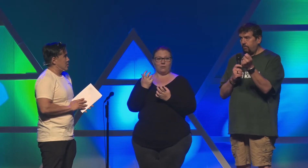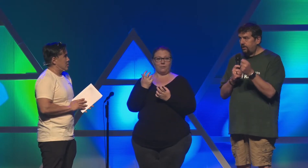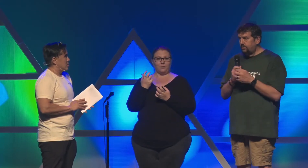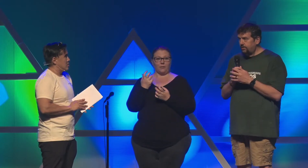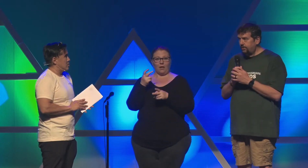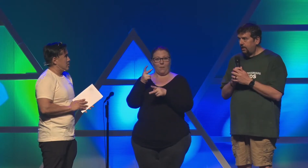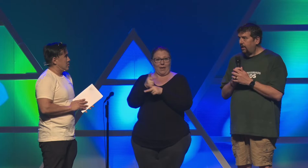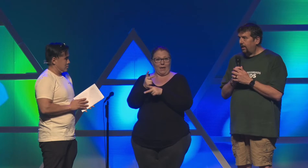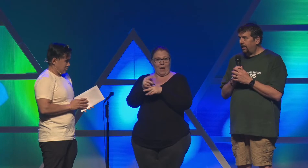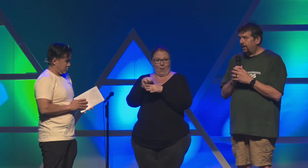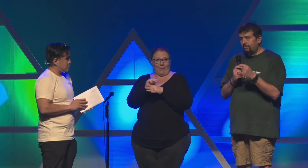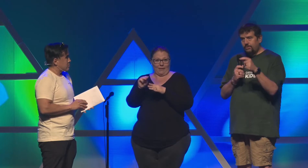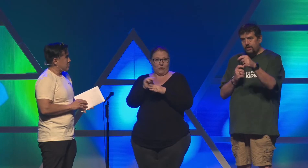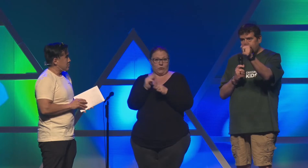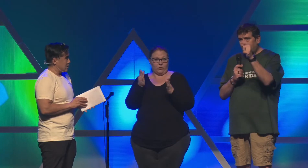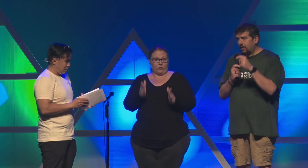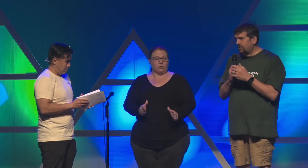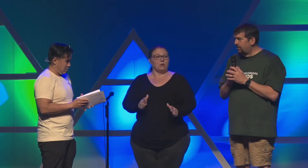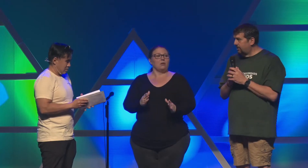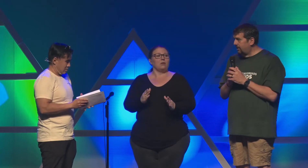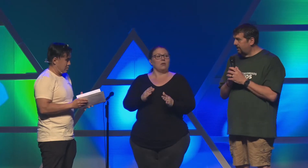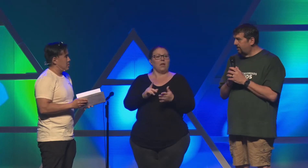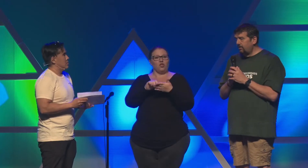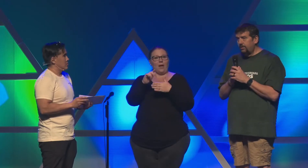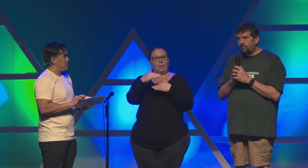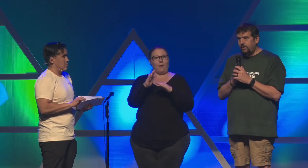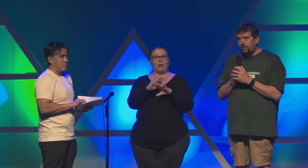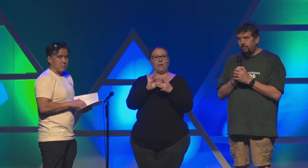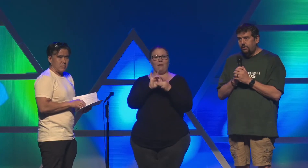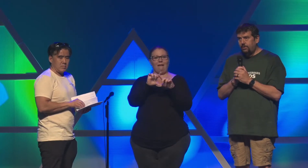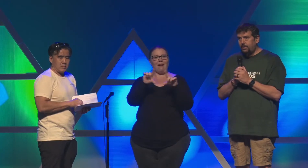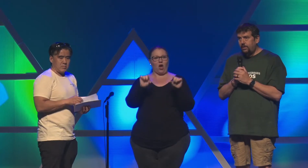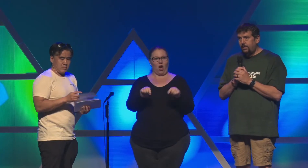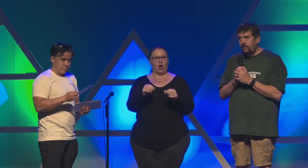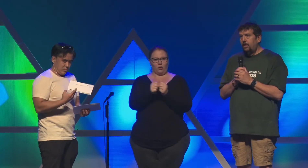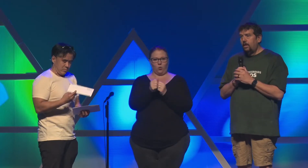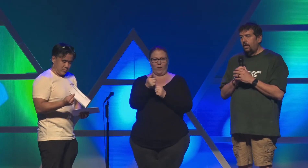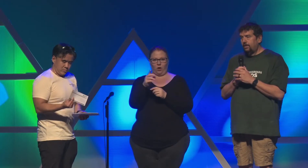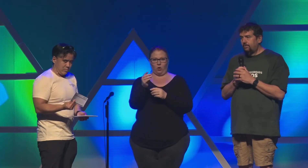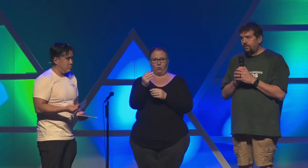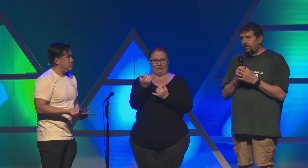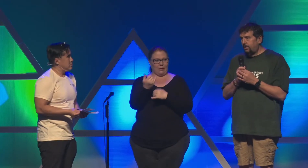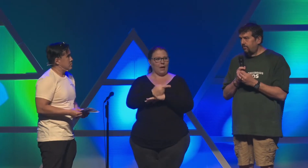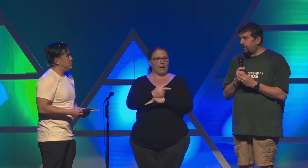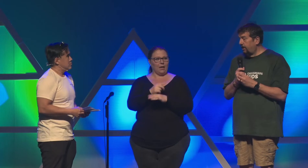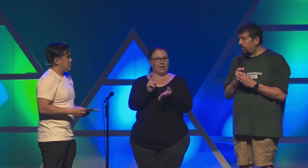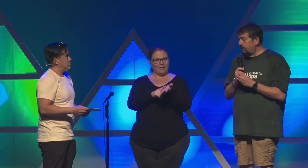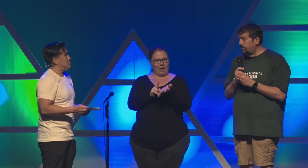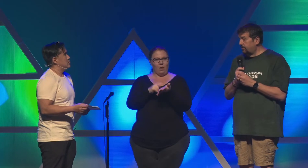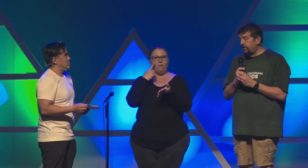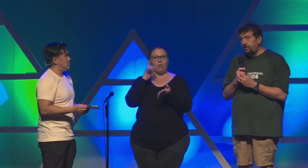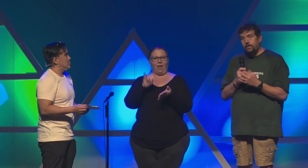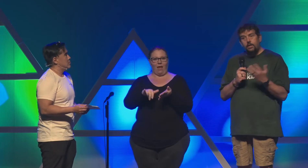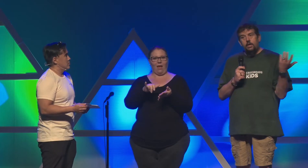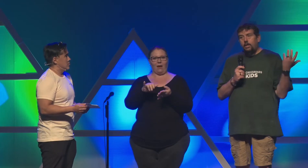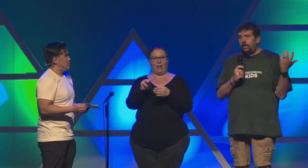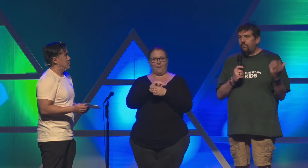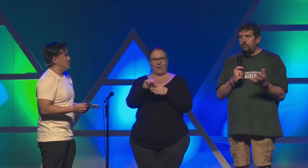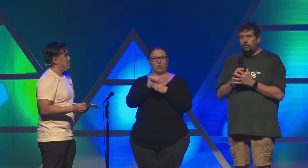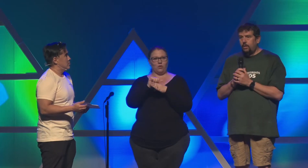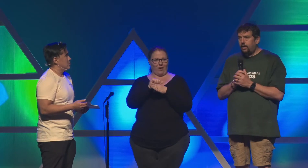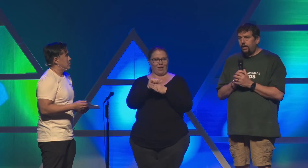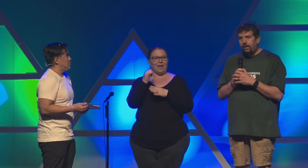care ministry, check the box on your Connect card that's right there with you today to sign up for the care ministry training.